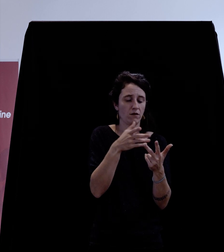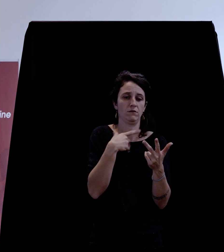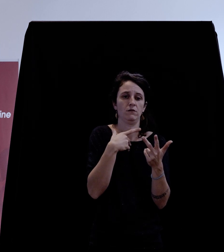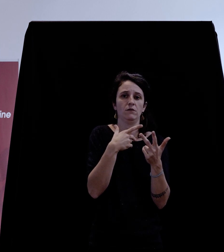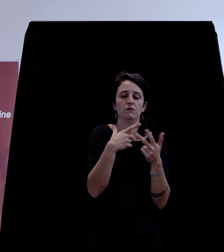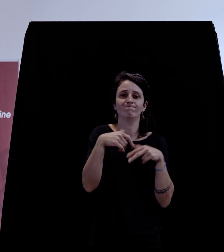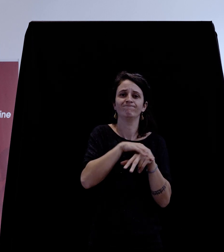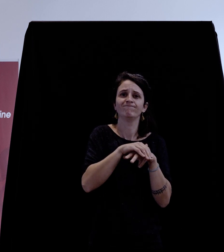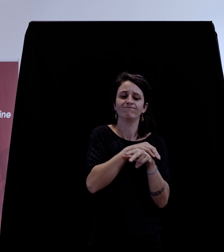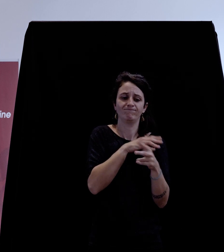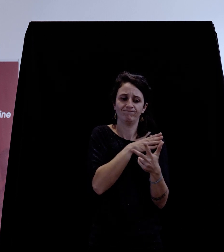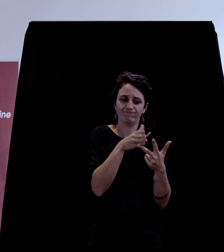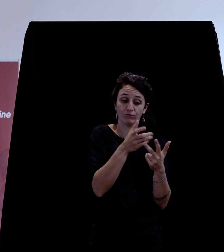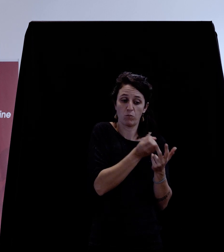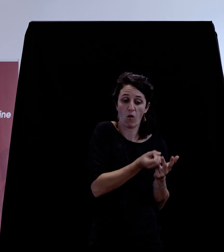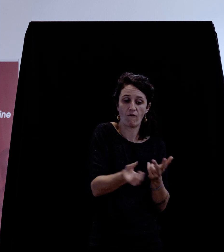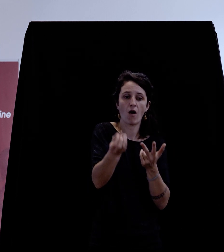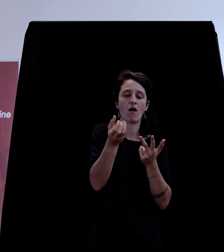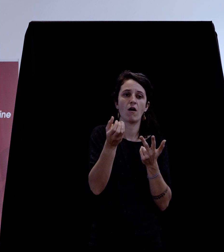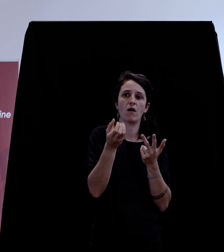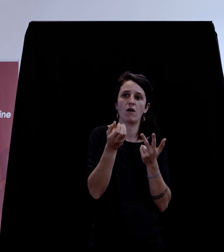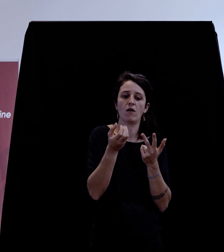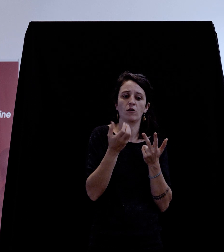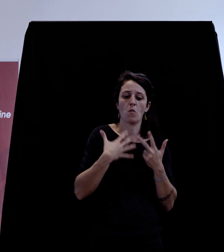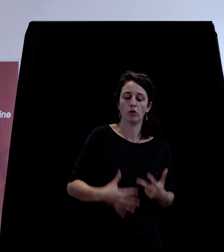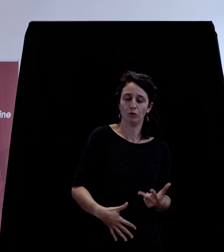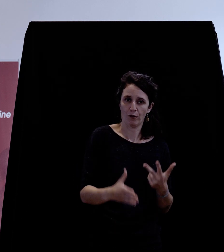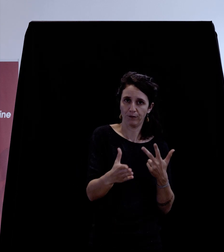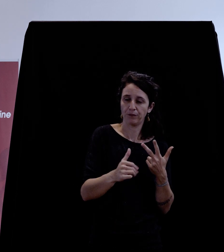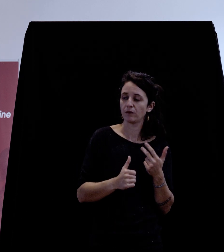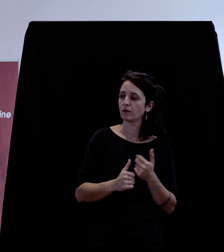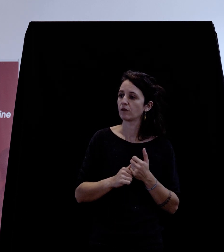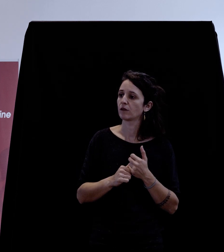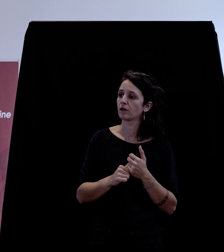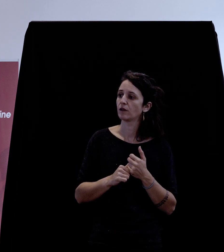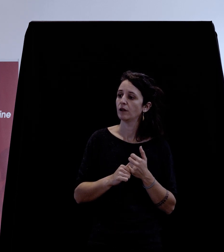charge. And so I'll go through those 3, and I'll give you the model first.